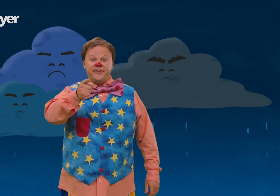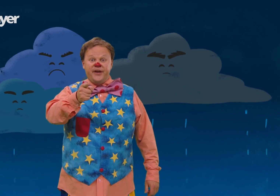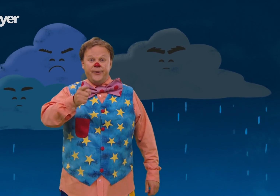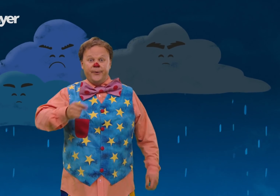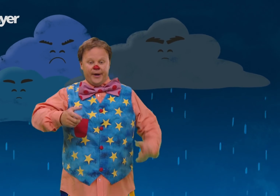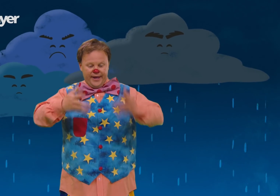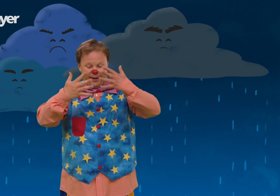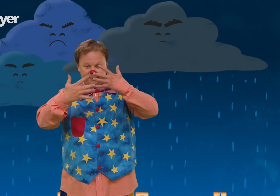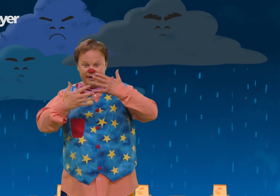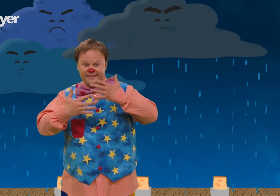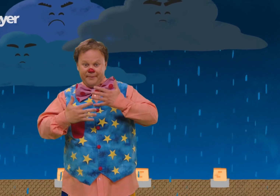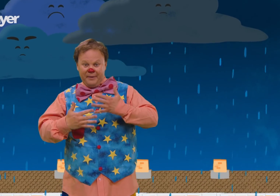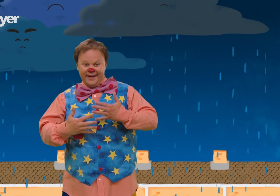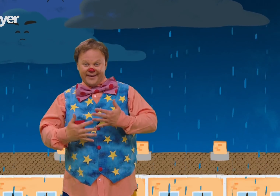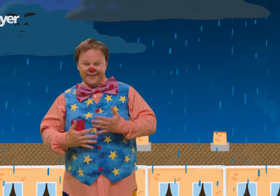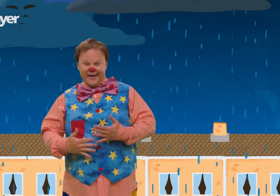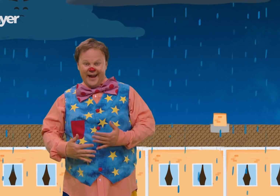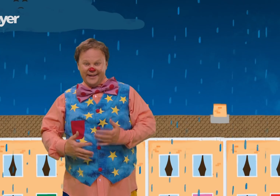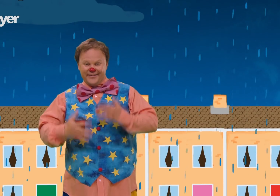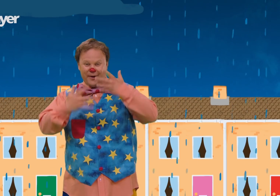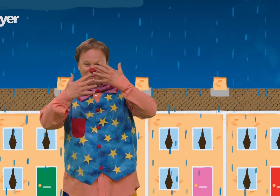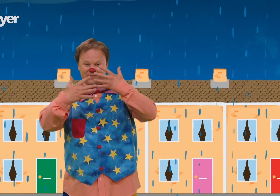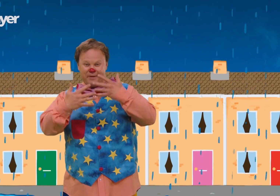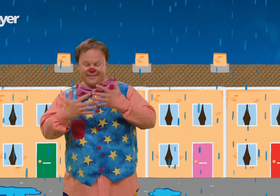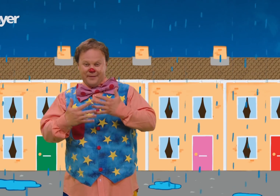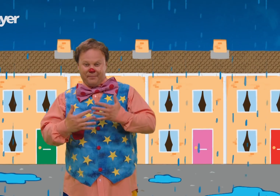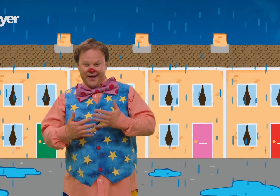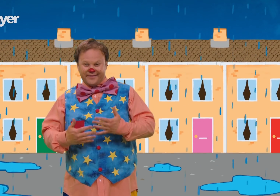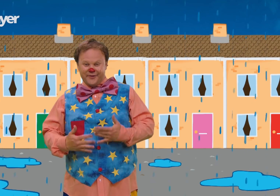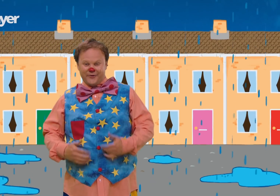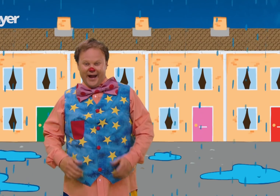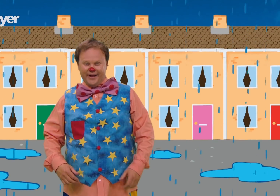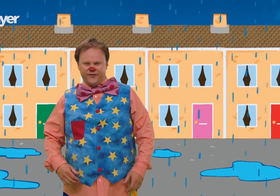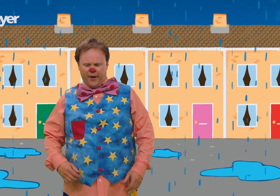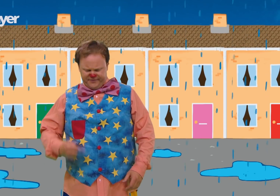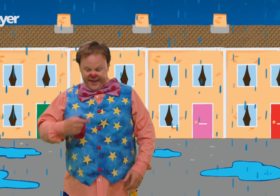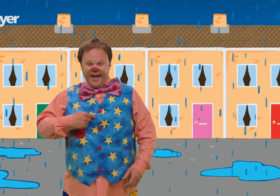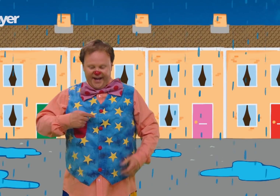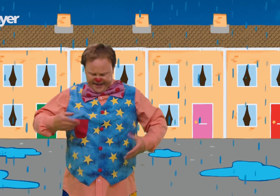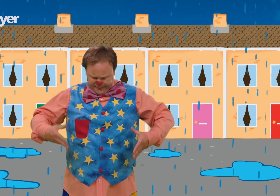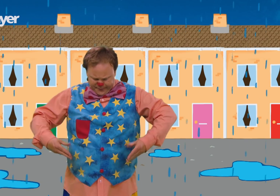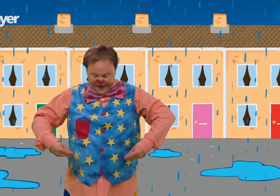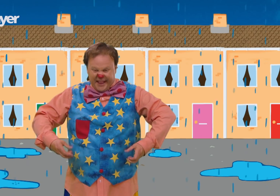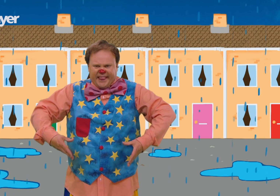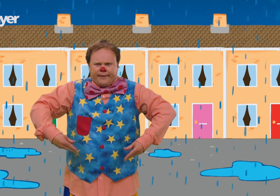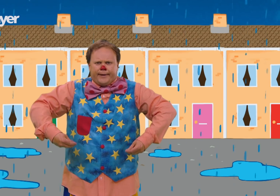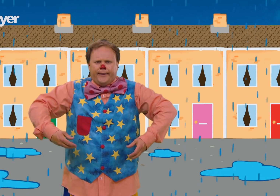you? Pitter-patter raindrops, pitter-patter raindrops. I'm wet through.